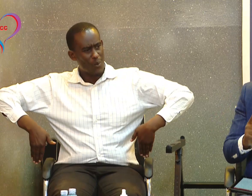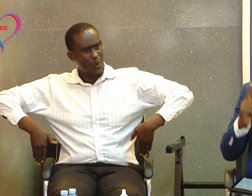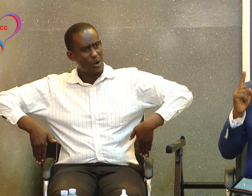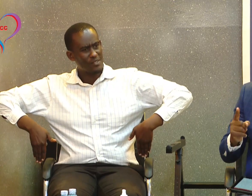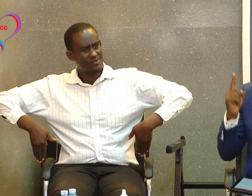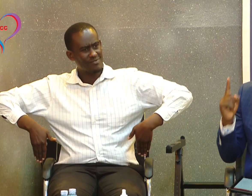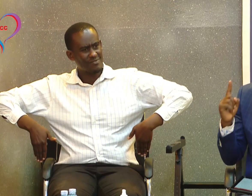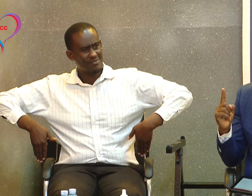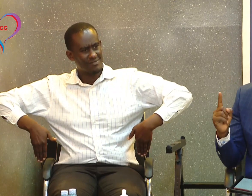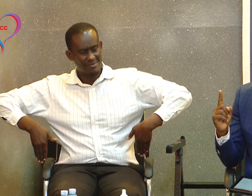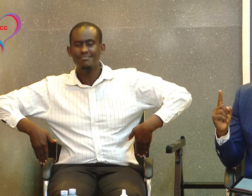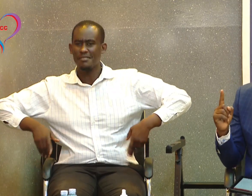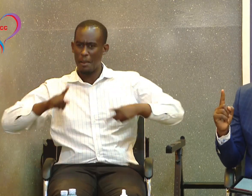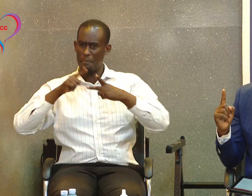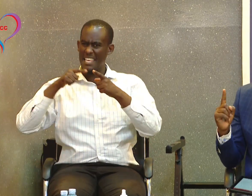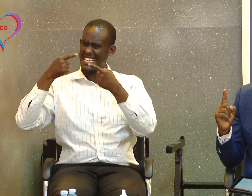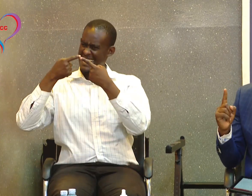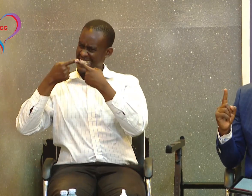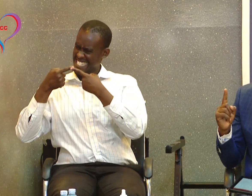Is being distinct.